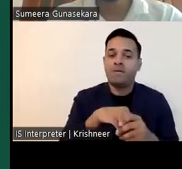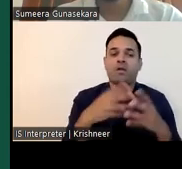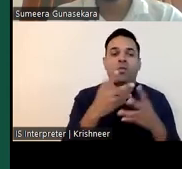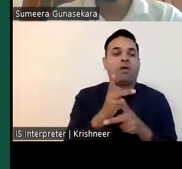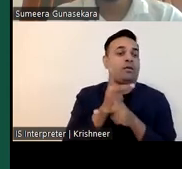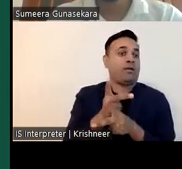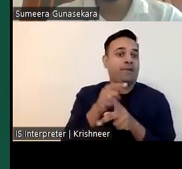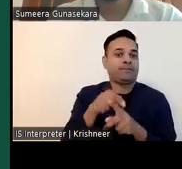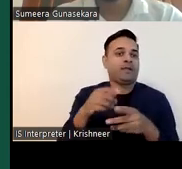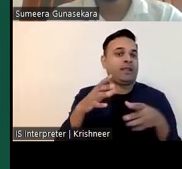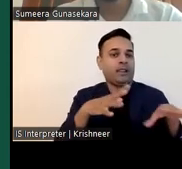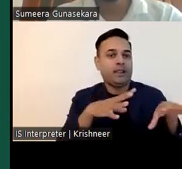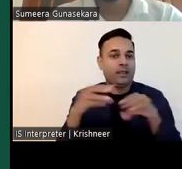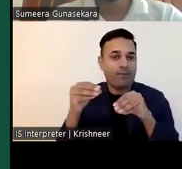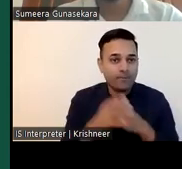please.